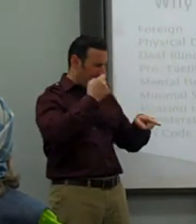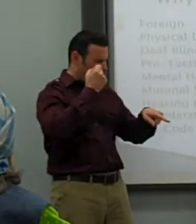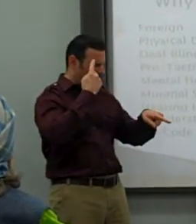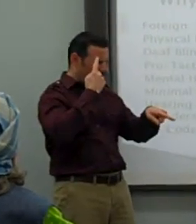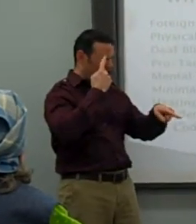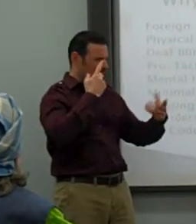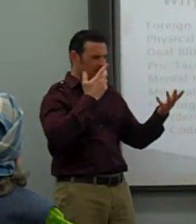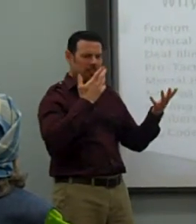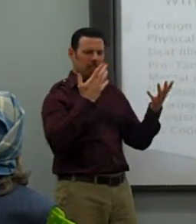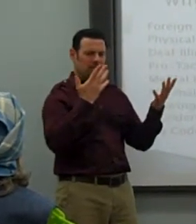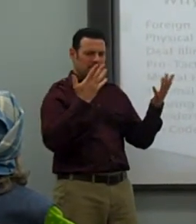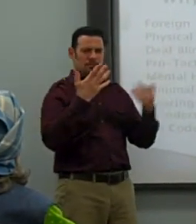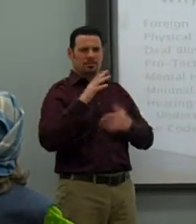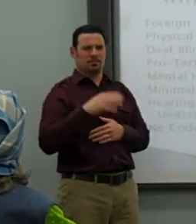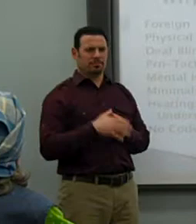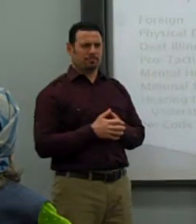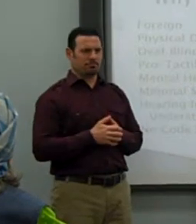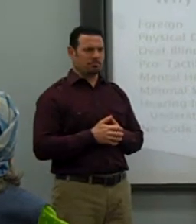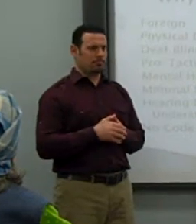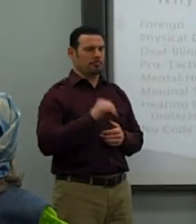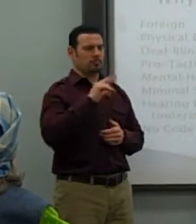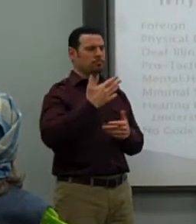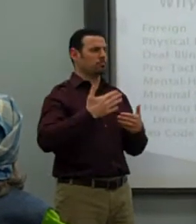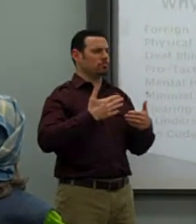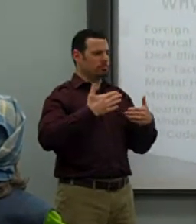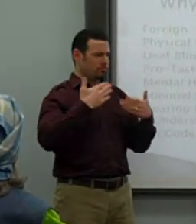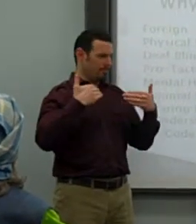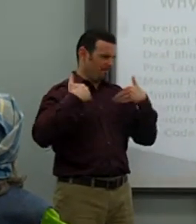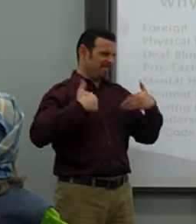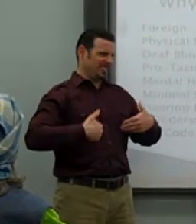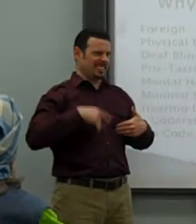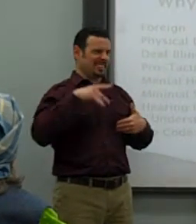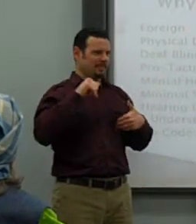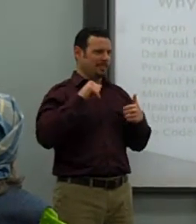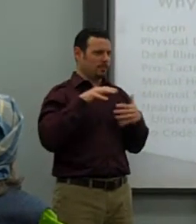Could be that their finger spelling is really the main thing impacted, but their signs are fine.